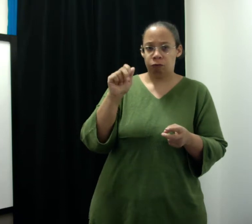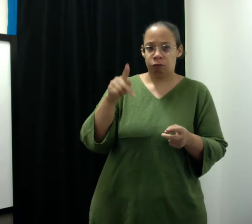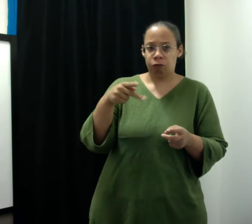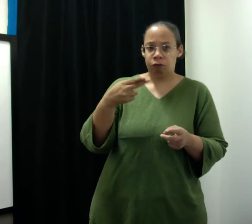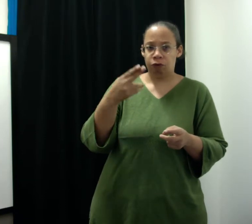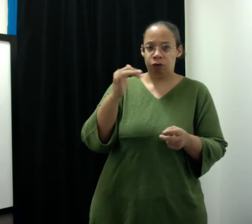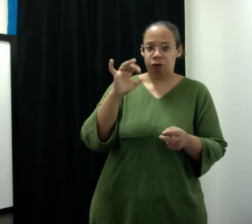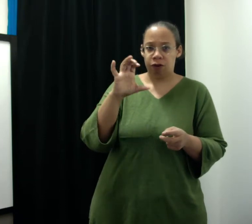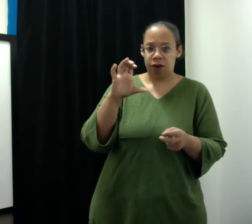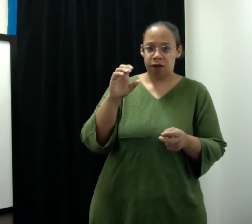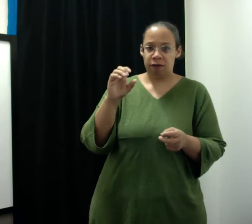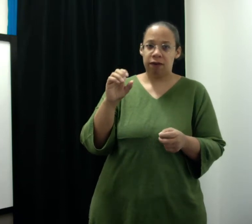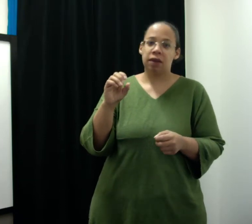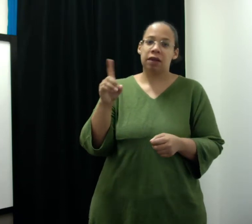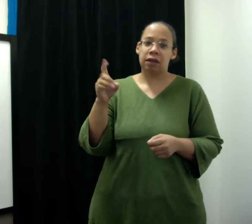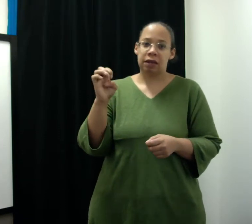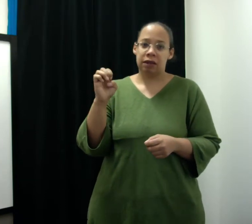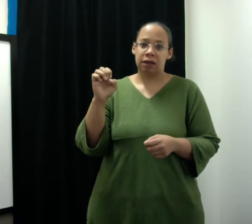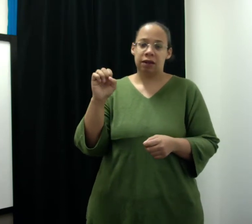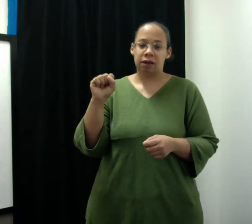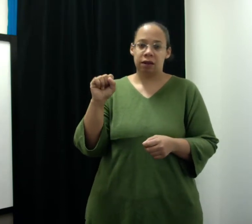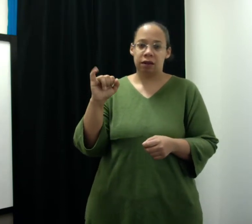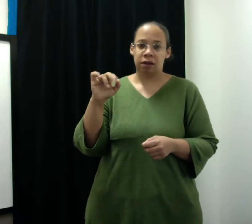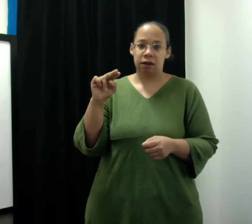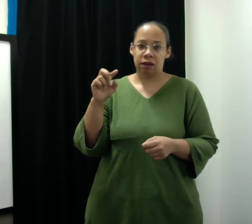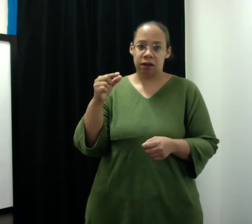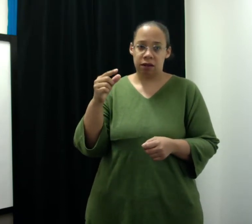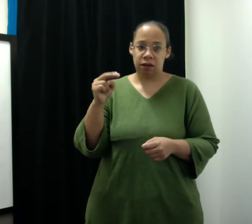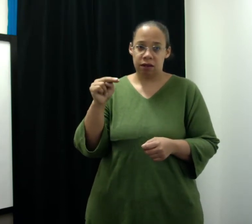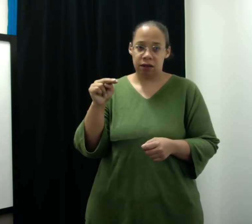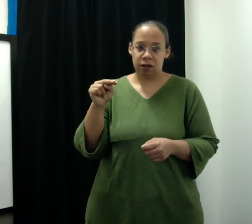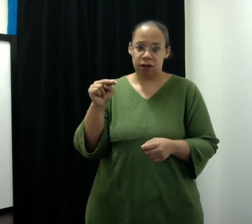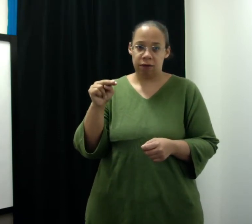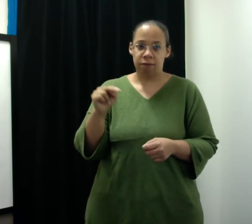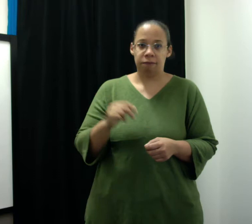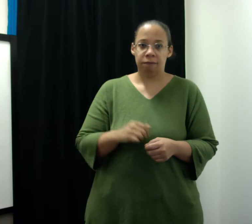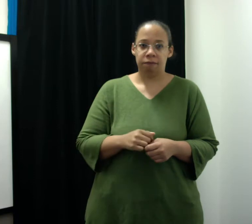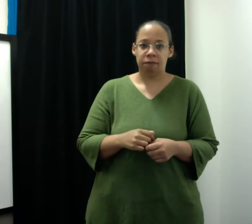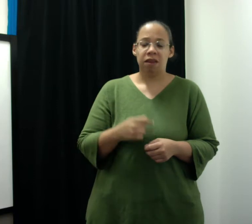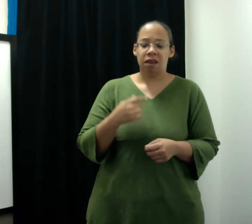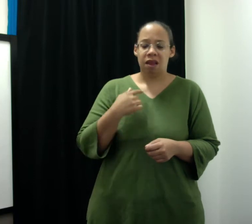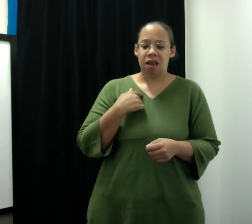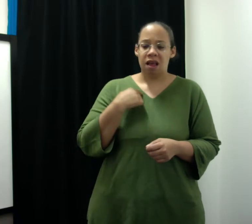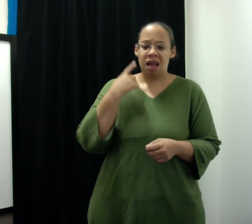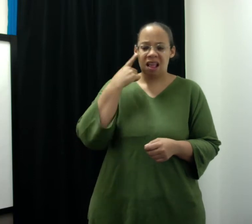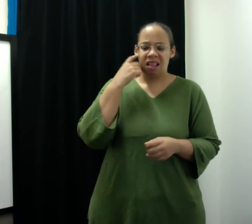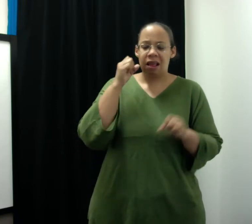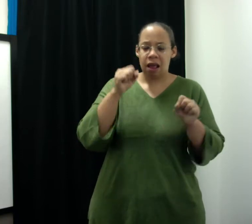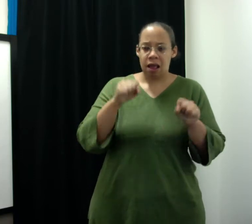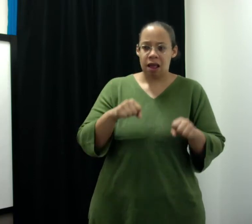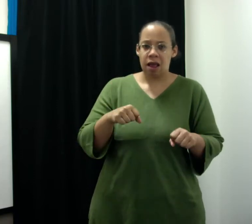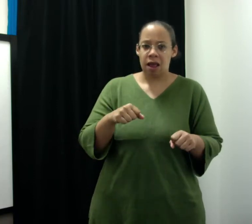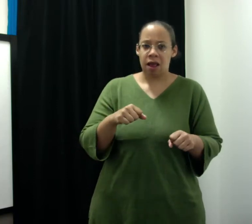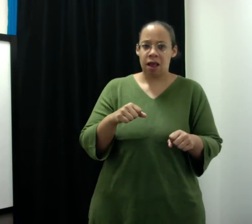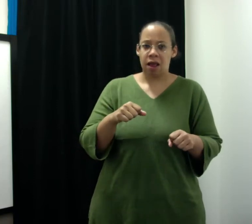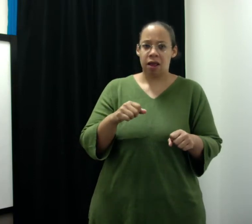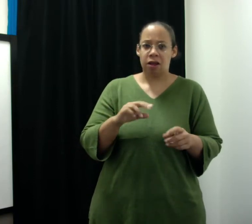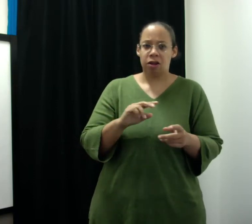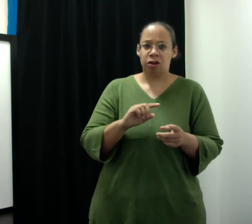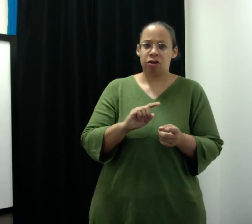tell you why I want to do this. I believe that graphic design can change the world. At least in my very own city of Cairo,